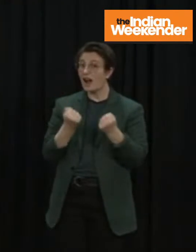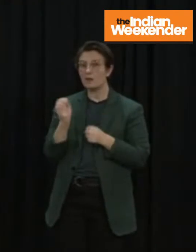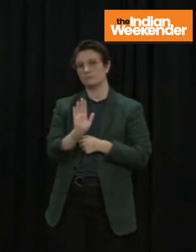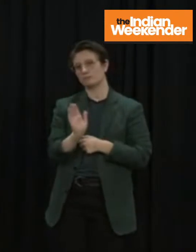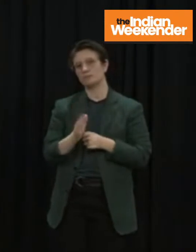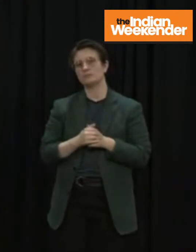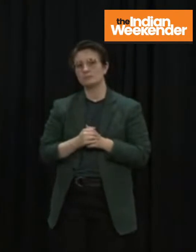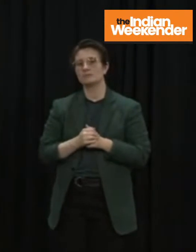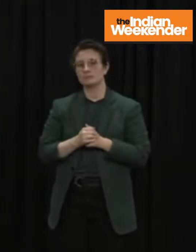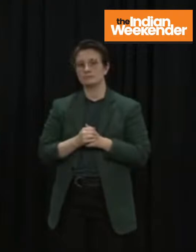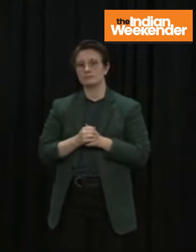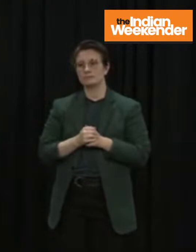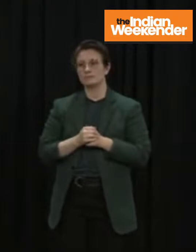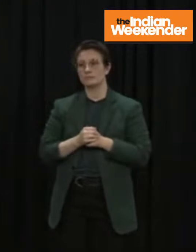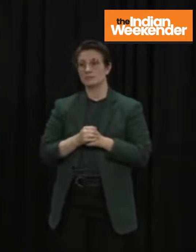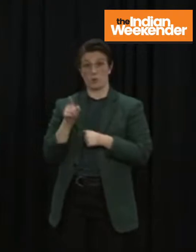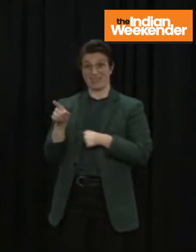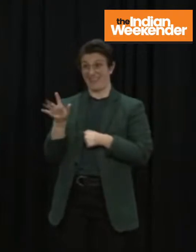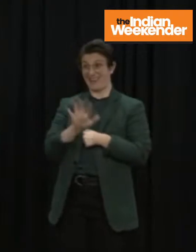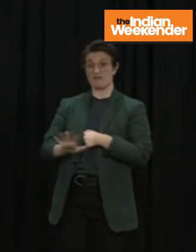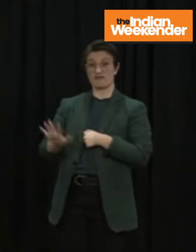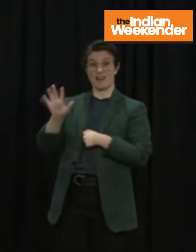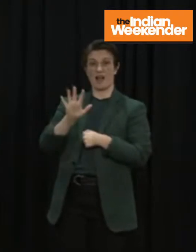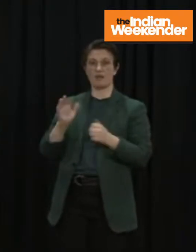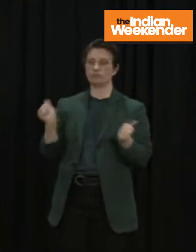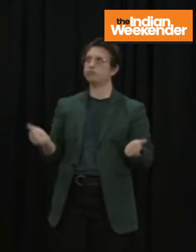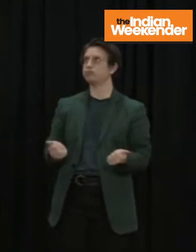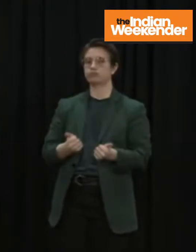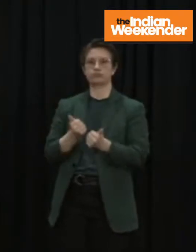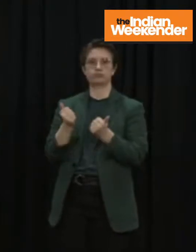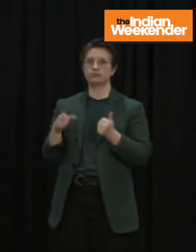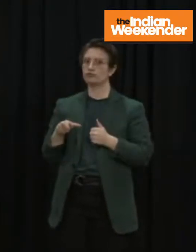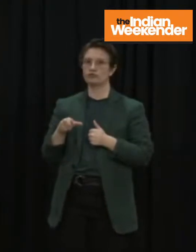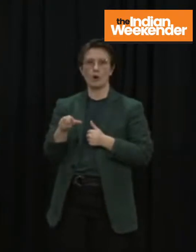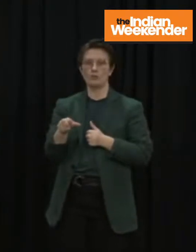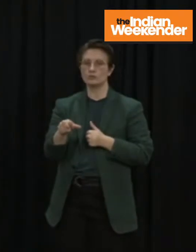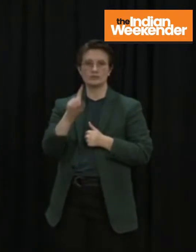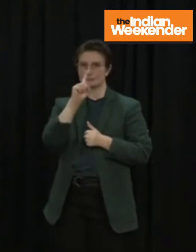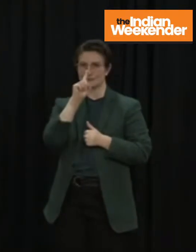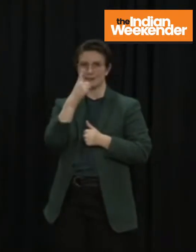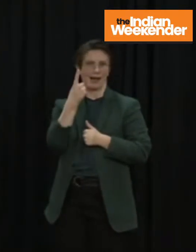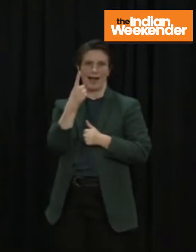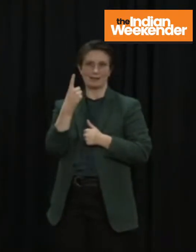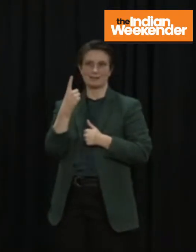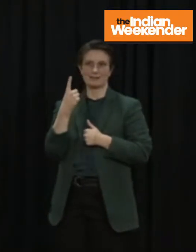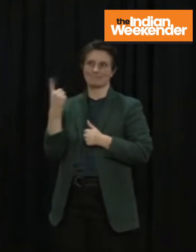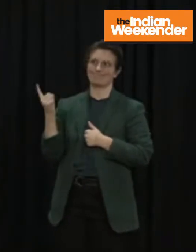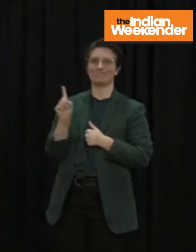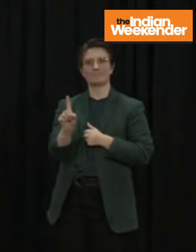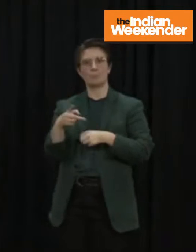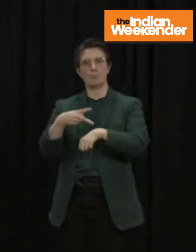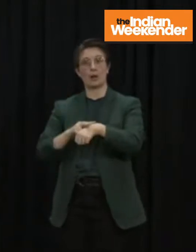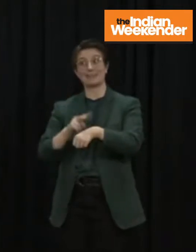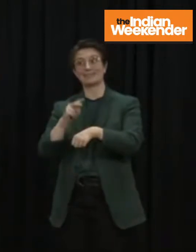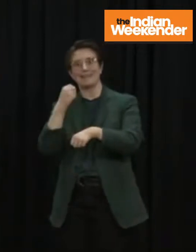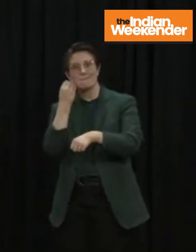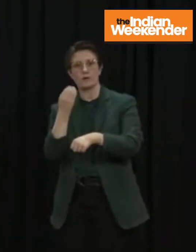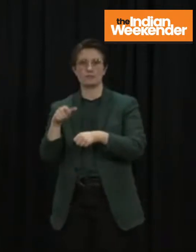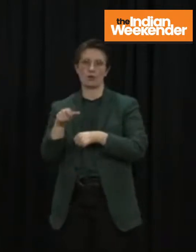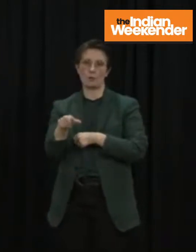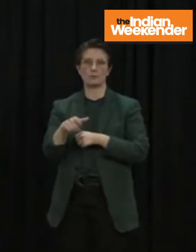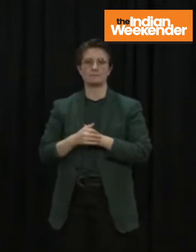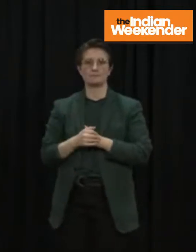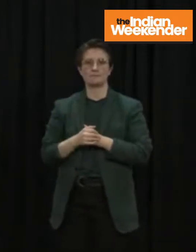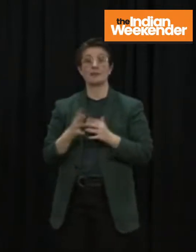country, there are a lot of roads, and it would be very, very difficult to practically do that. Now, I'm going to wrap up in a moment because we do